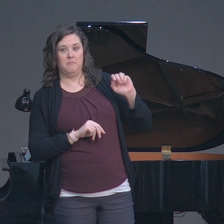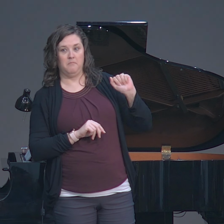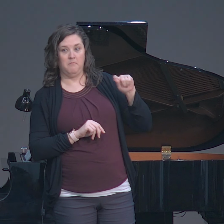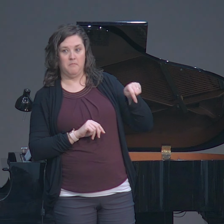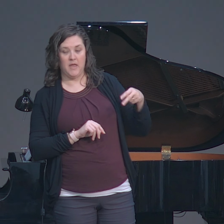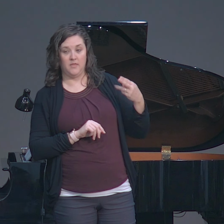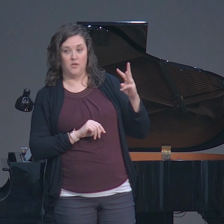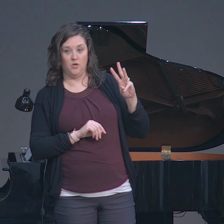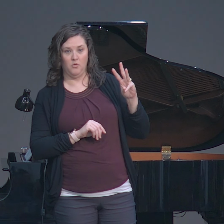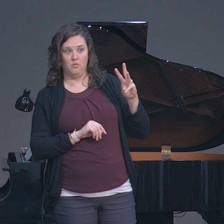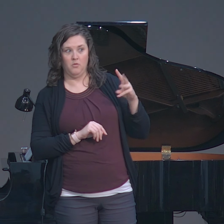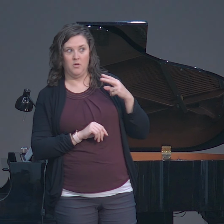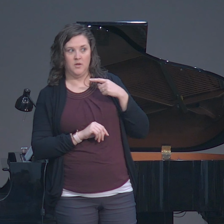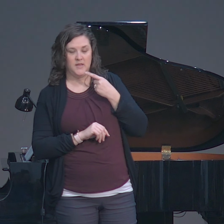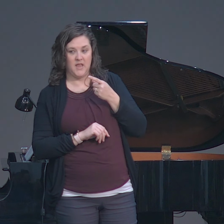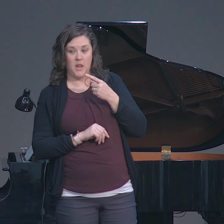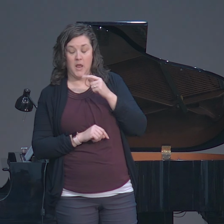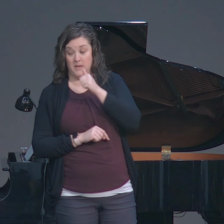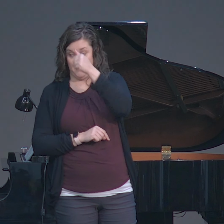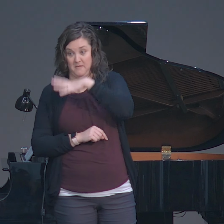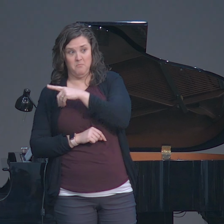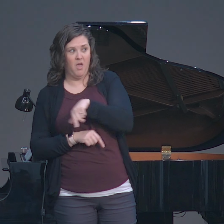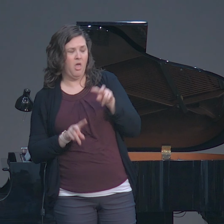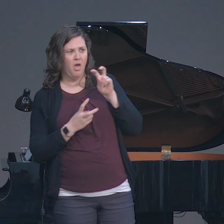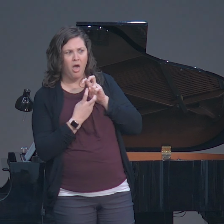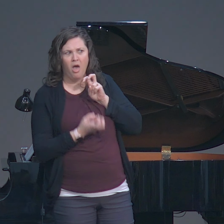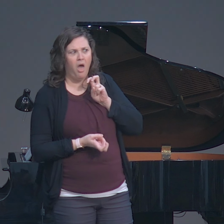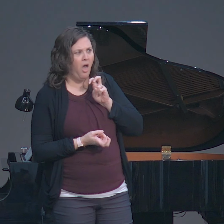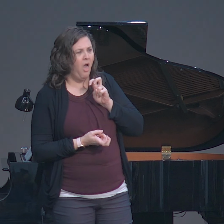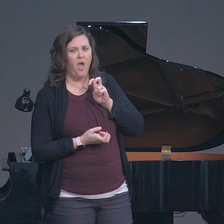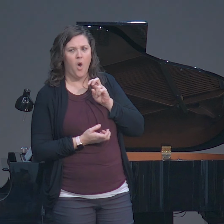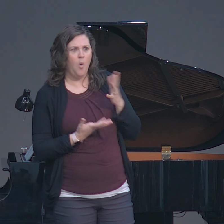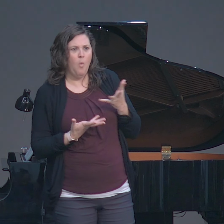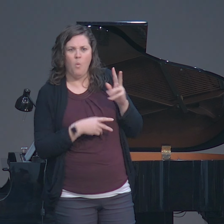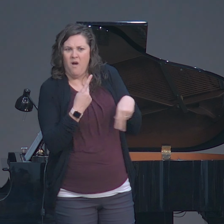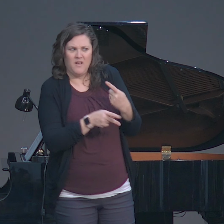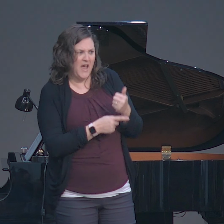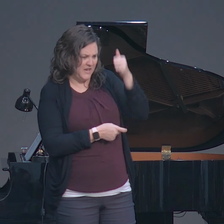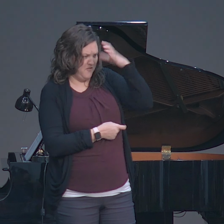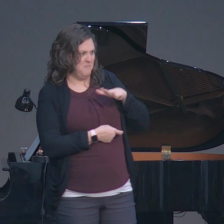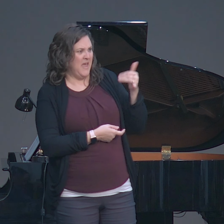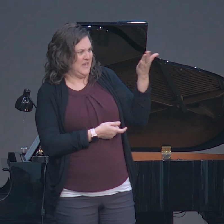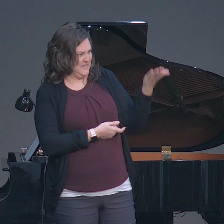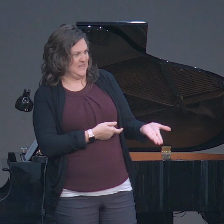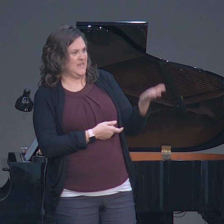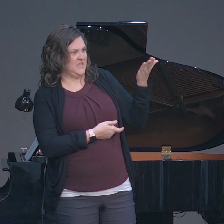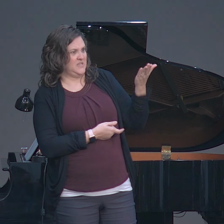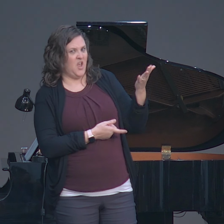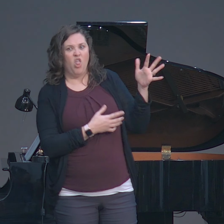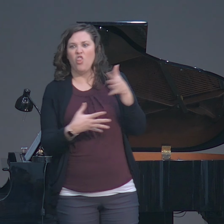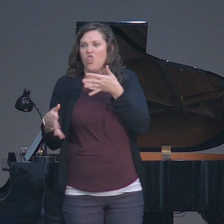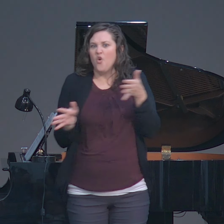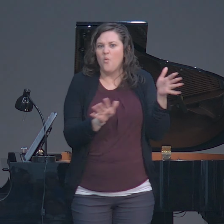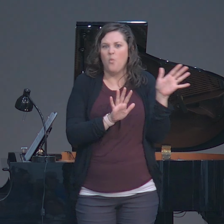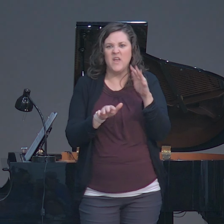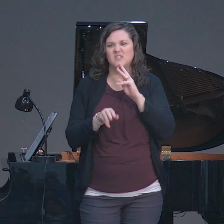marveled, saying, 'What sort of man is this that even winds and